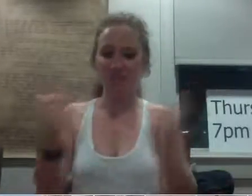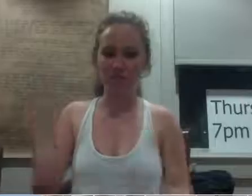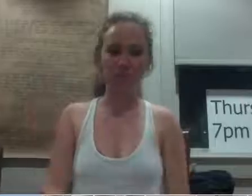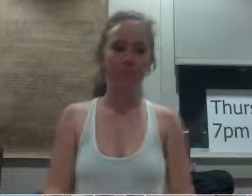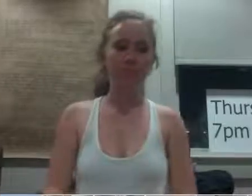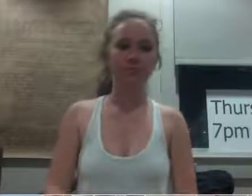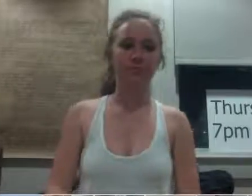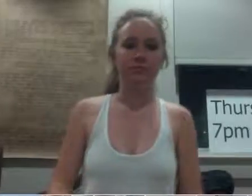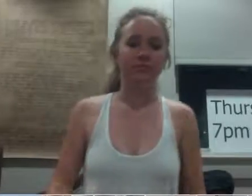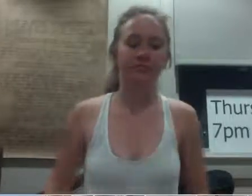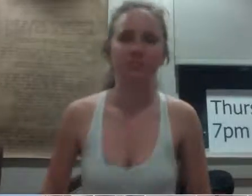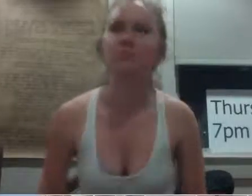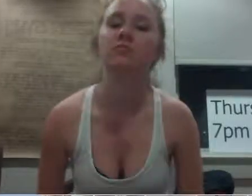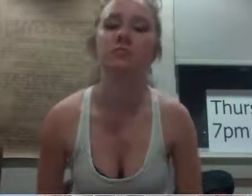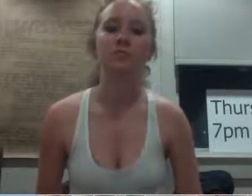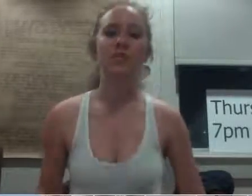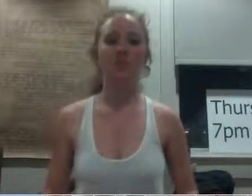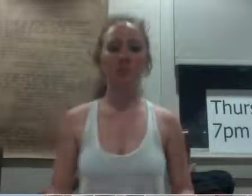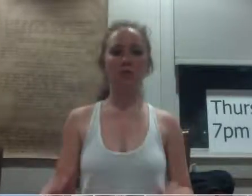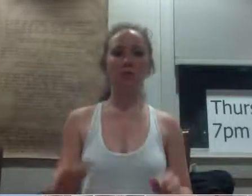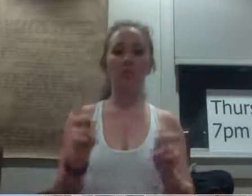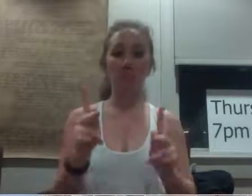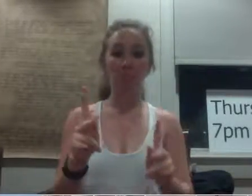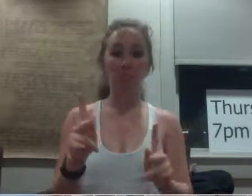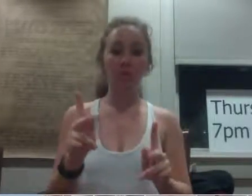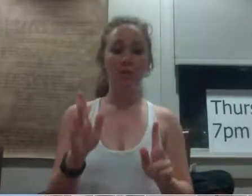I wish people used more bikes and not cars.